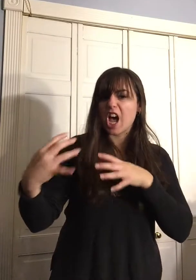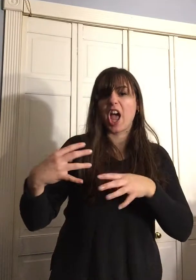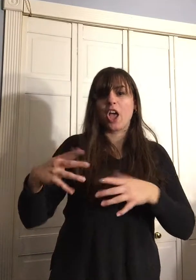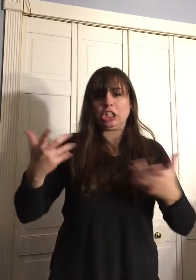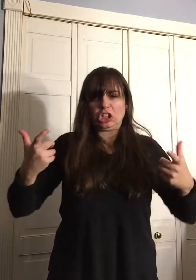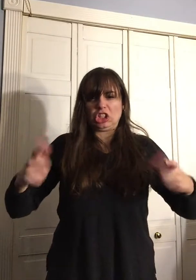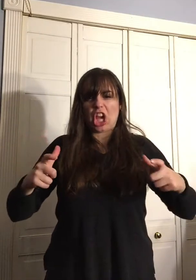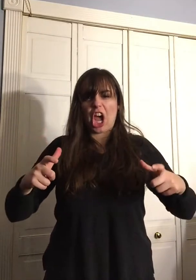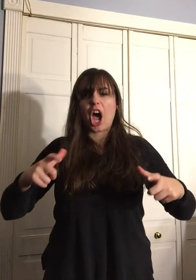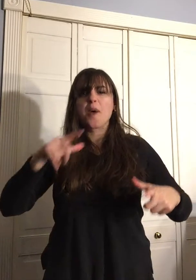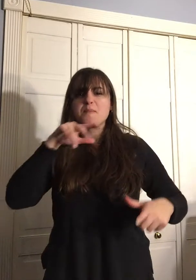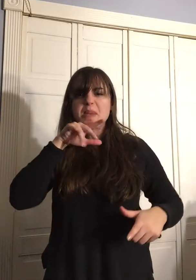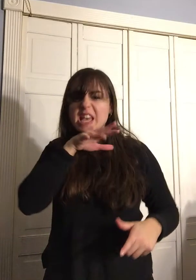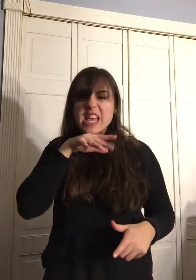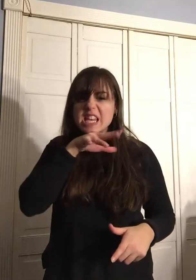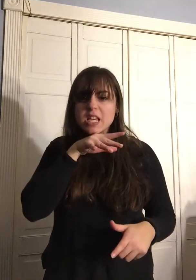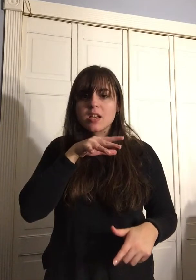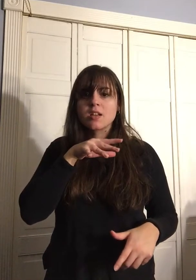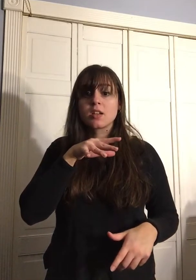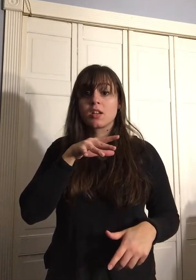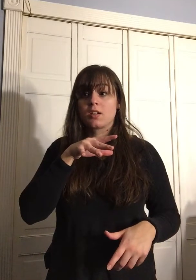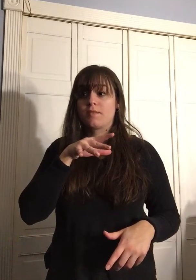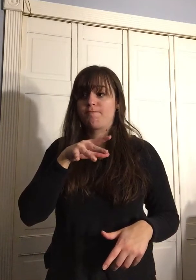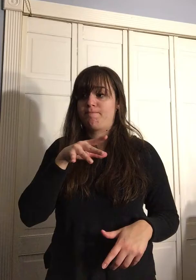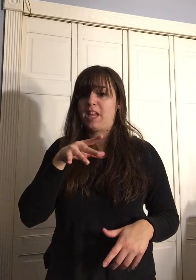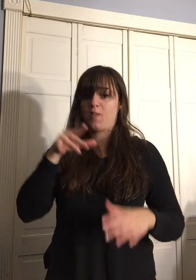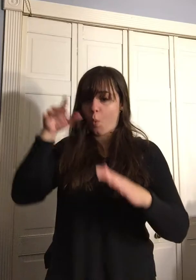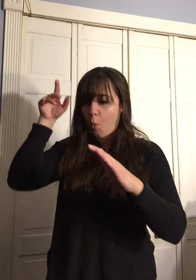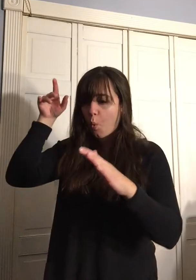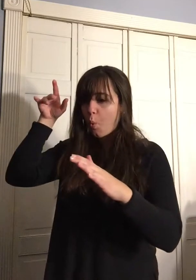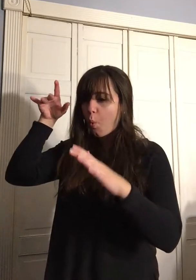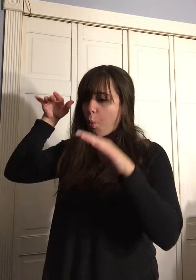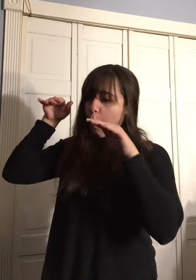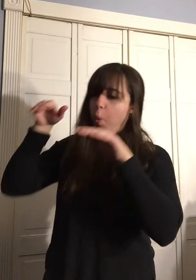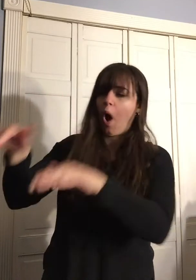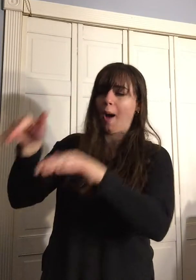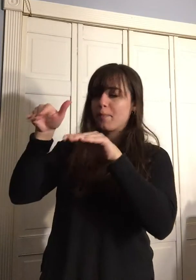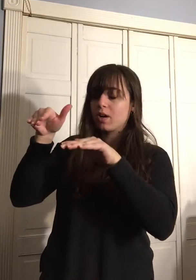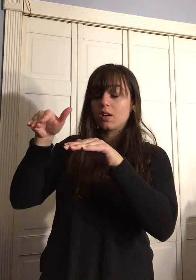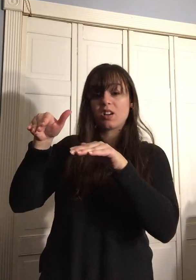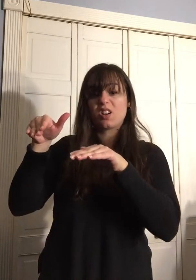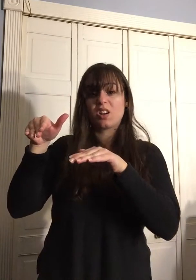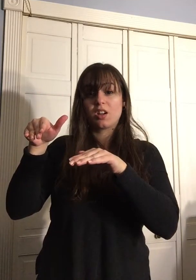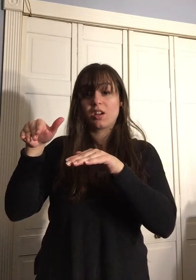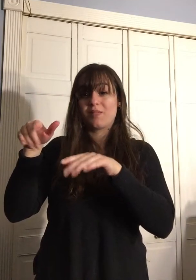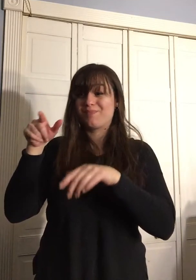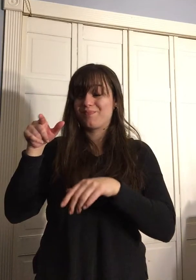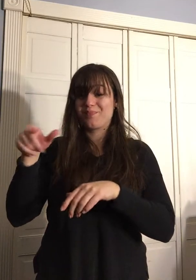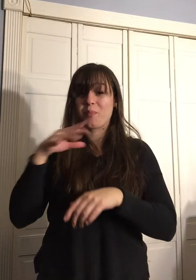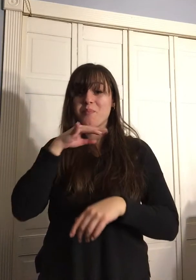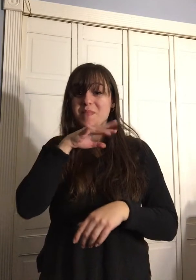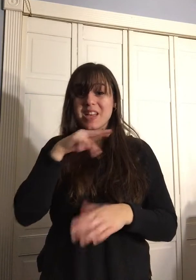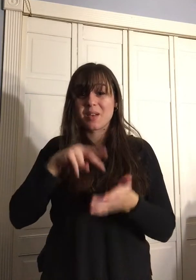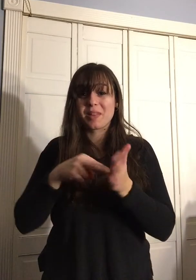cartoon series about young South Korean boy defeating this fat, big red pig, which represented the